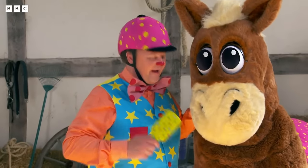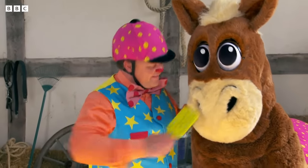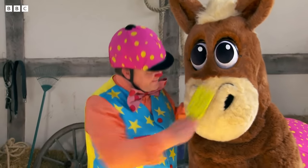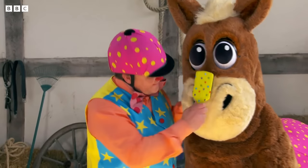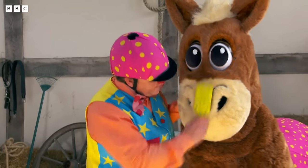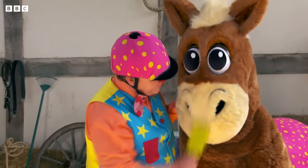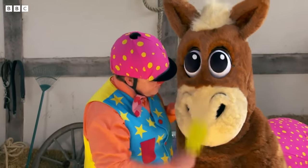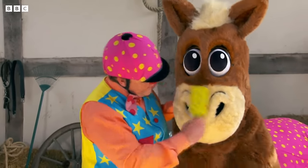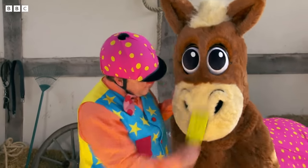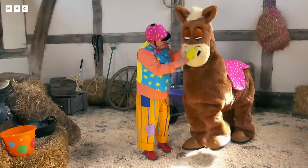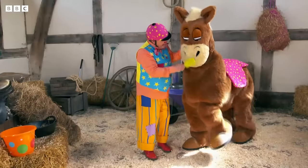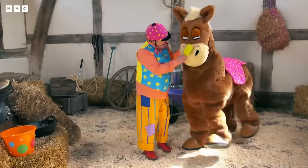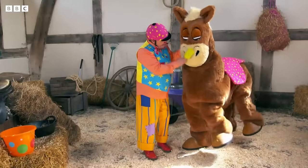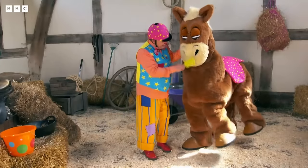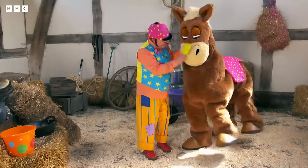brush.